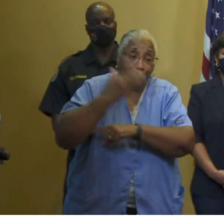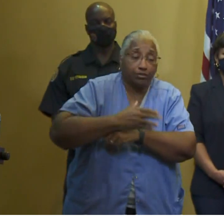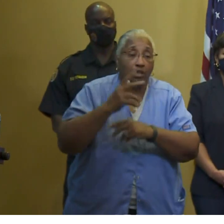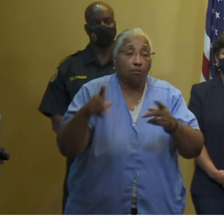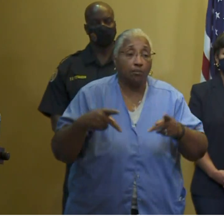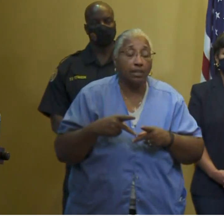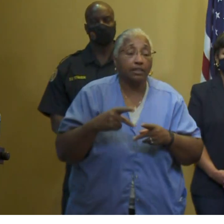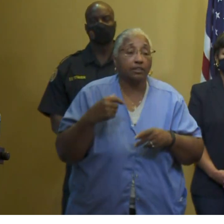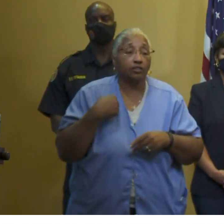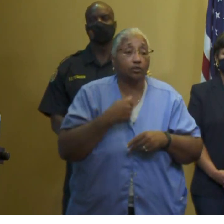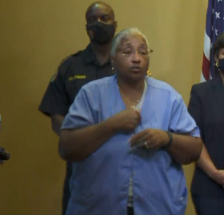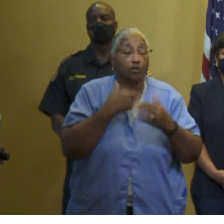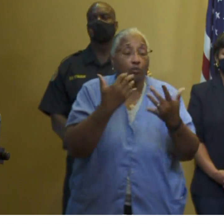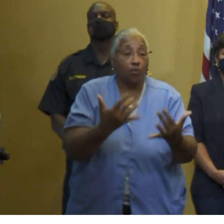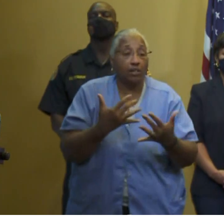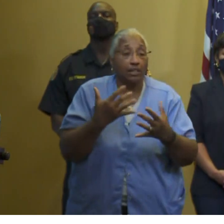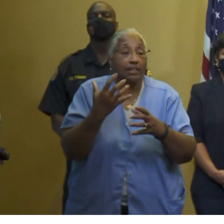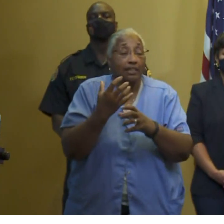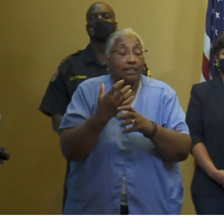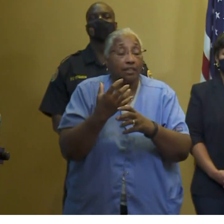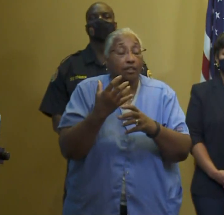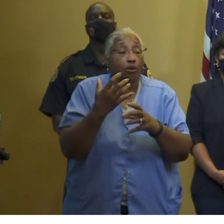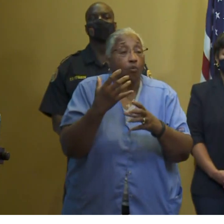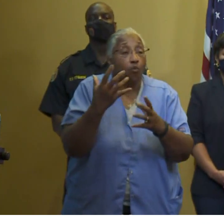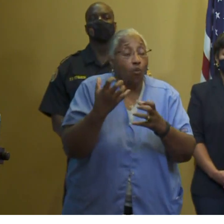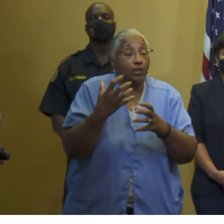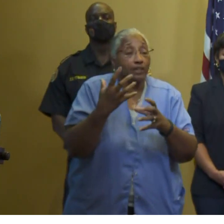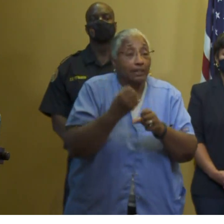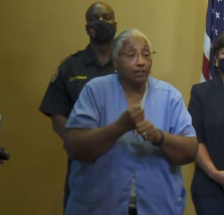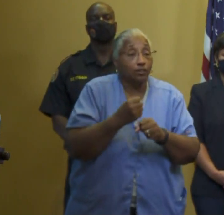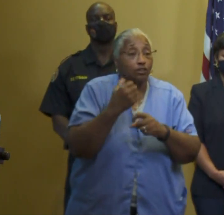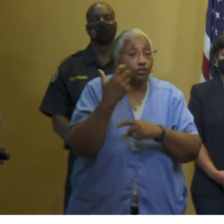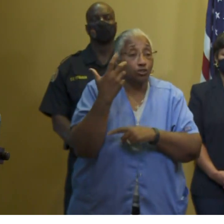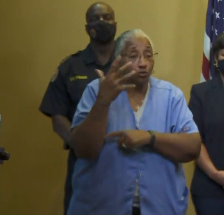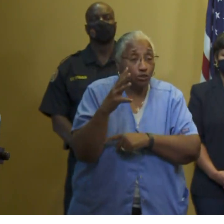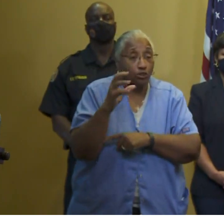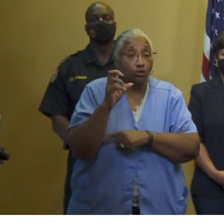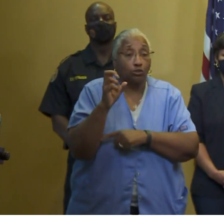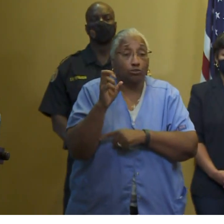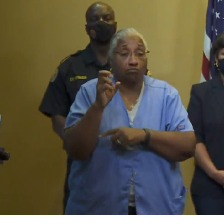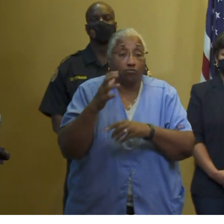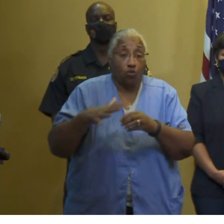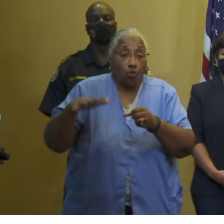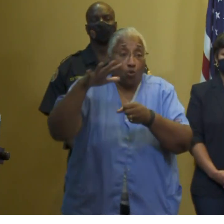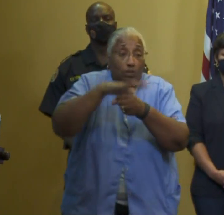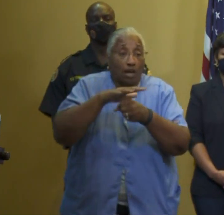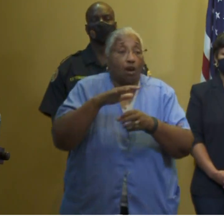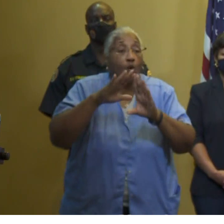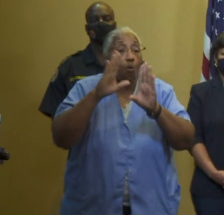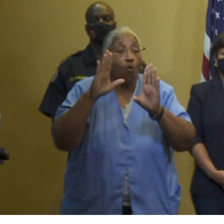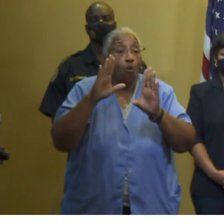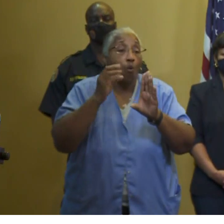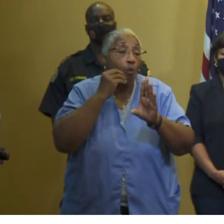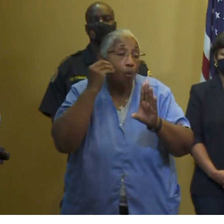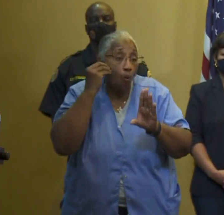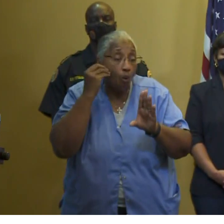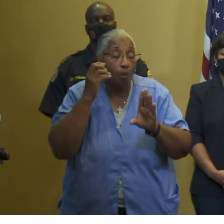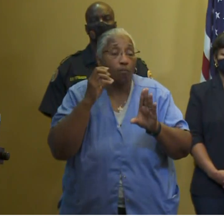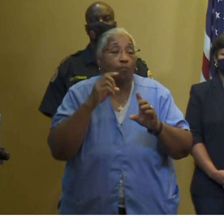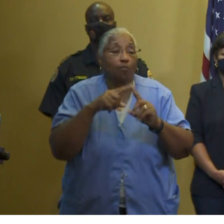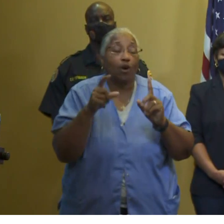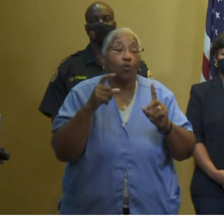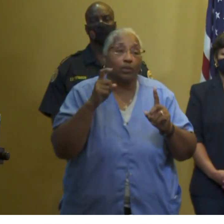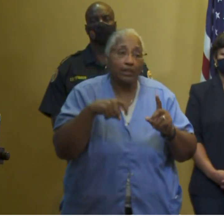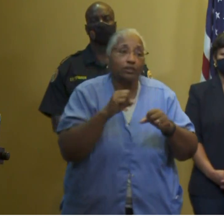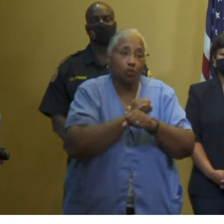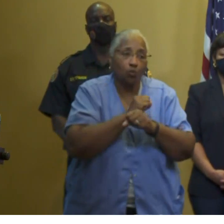about a week on getting the trees that are on homes. Now we're doing that work because we had to focus on the trees and right-of-ways to get the power back on.